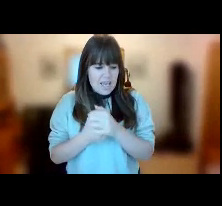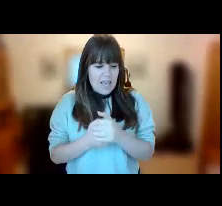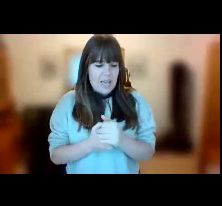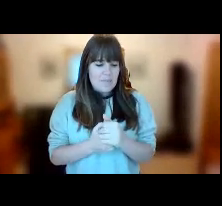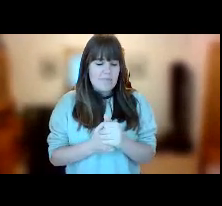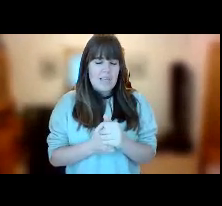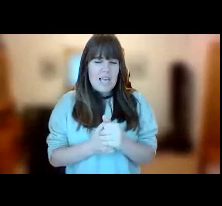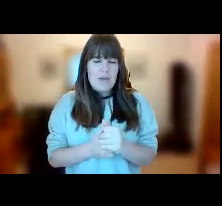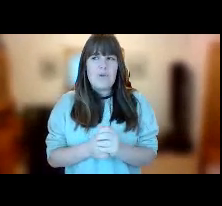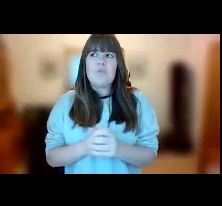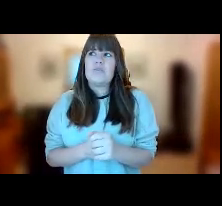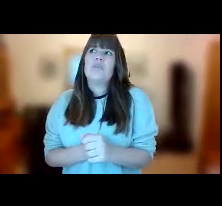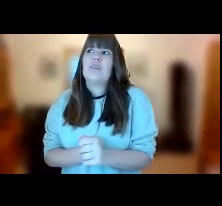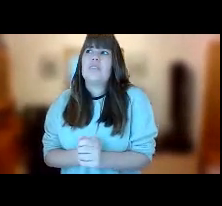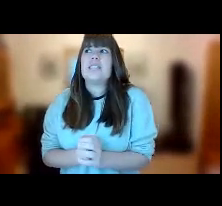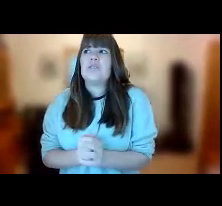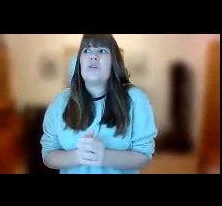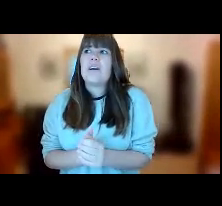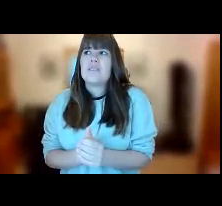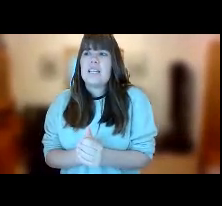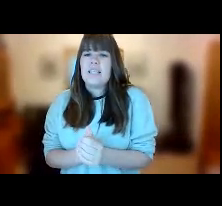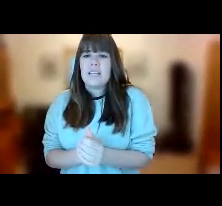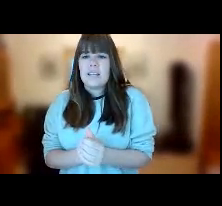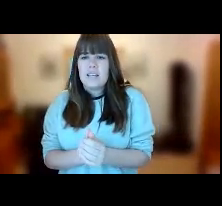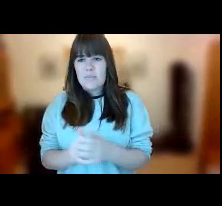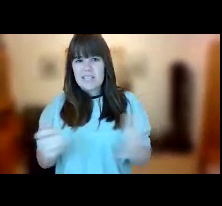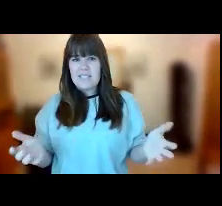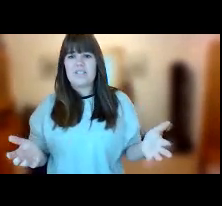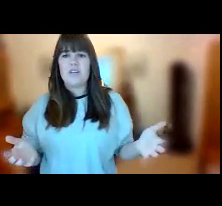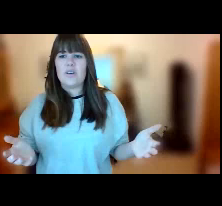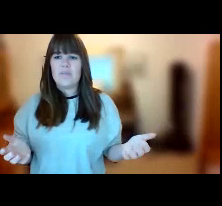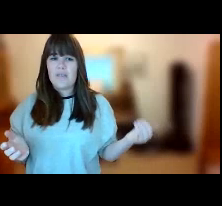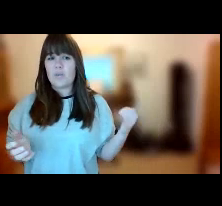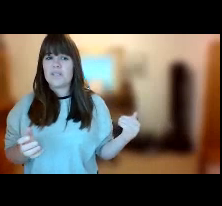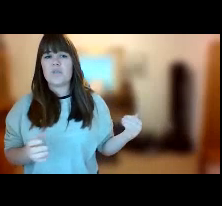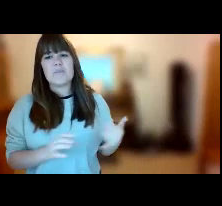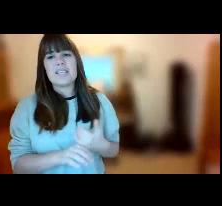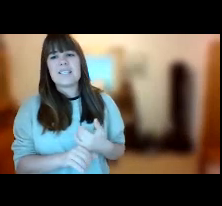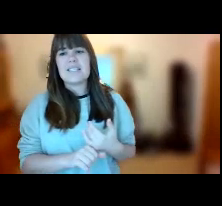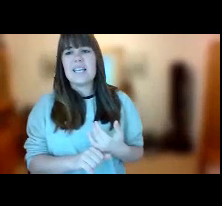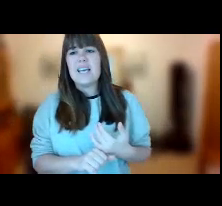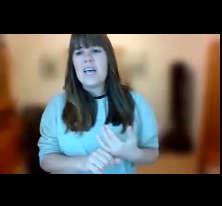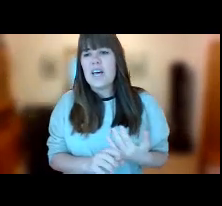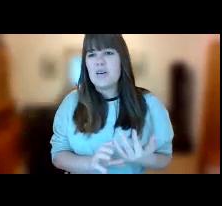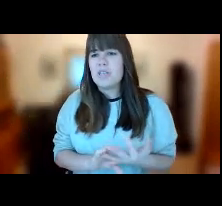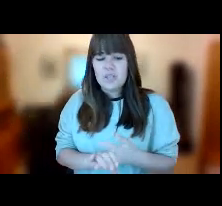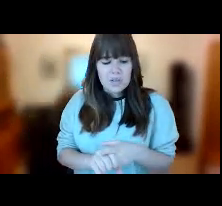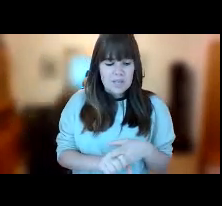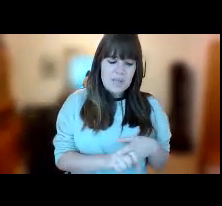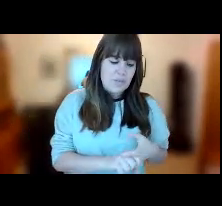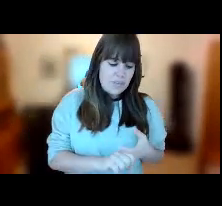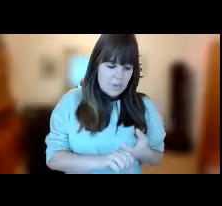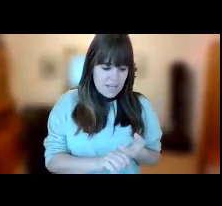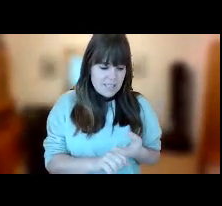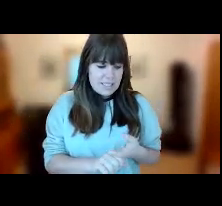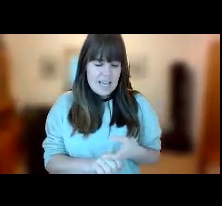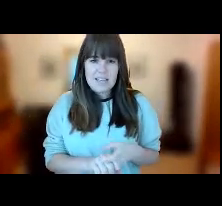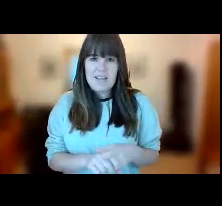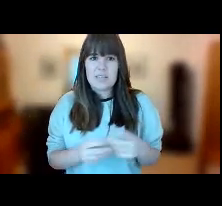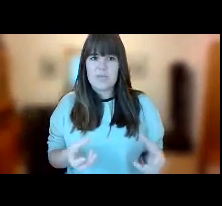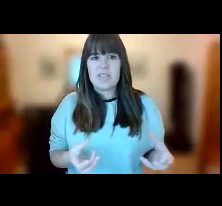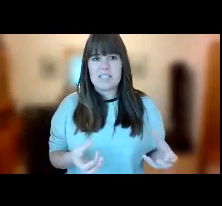approaches. And when we're doing all of this, it's all around sending a message that everyone's voice matters, ensuring that people feel